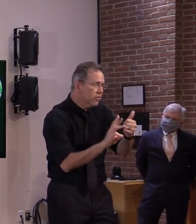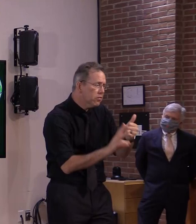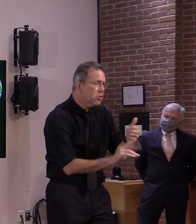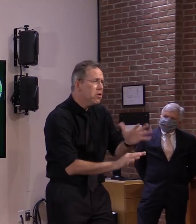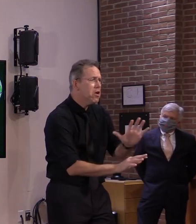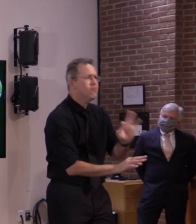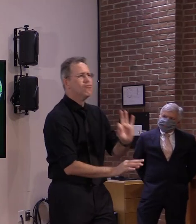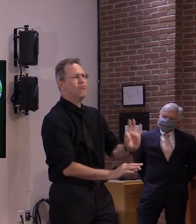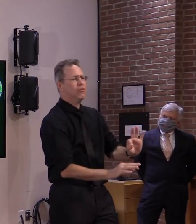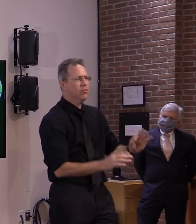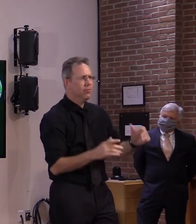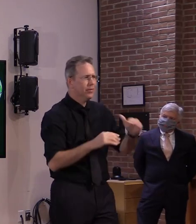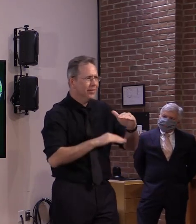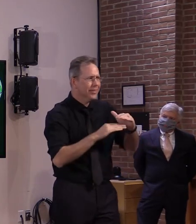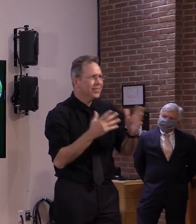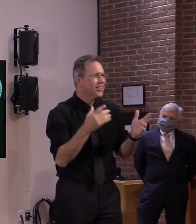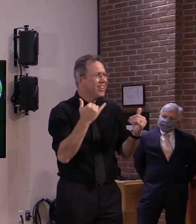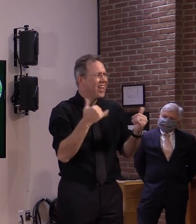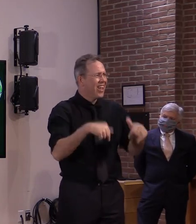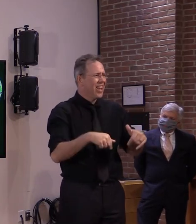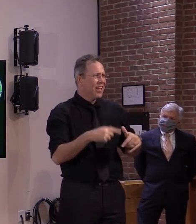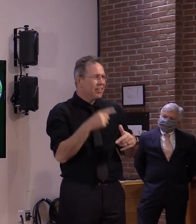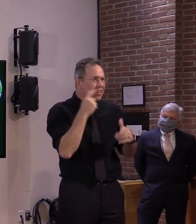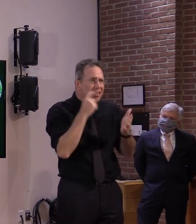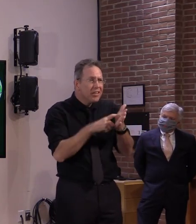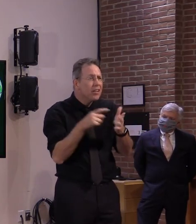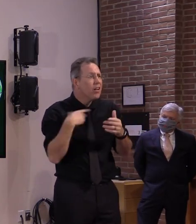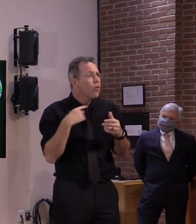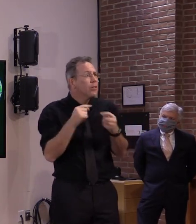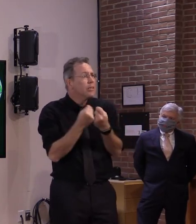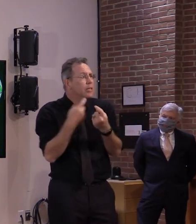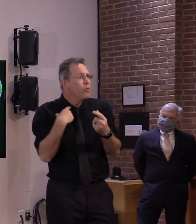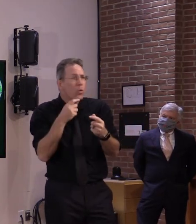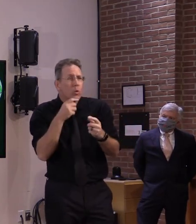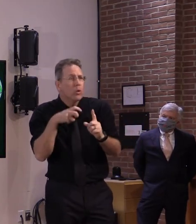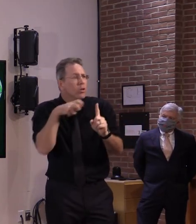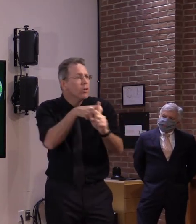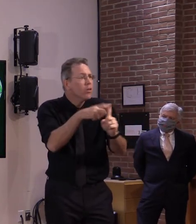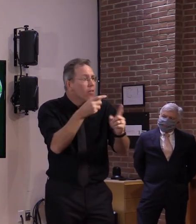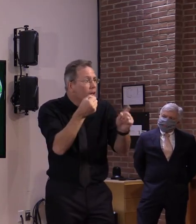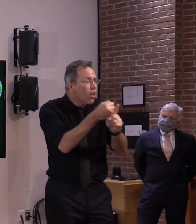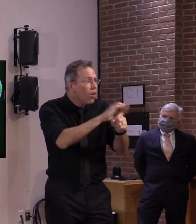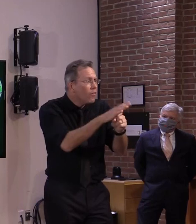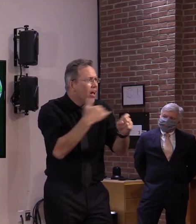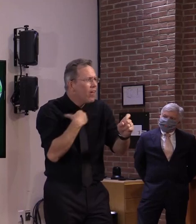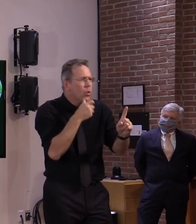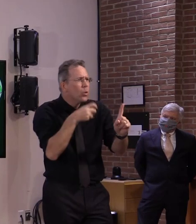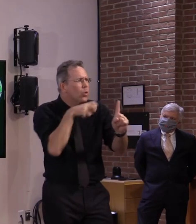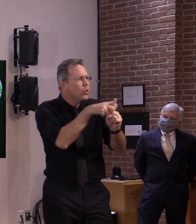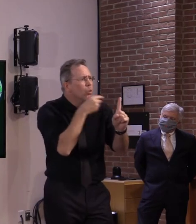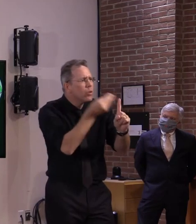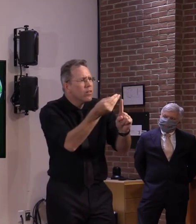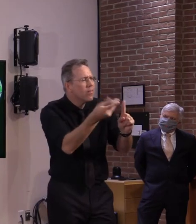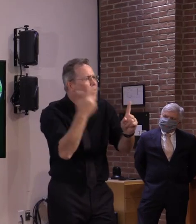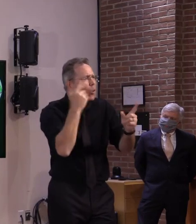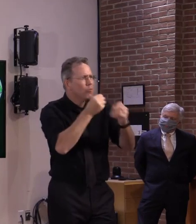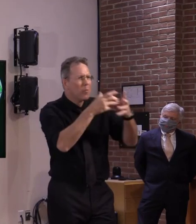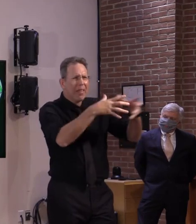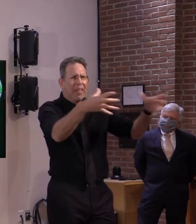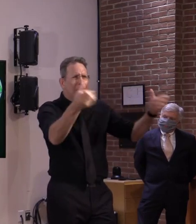own contact tracing teams of events that resulted in the unwitting spread of COVID-19 here in